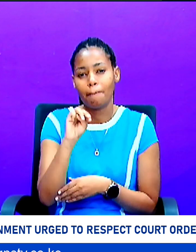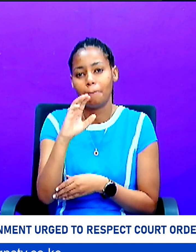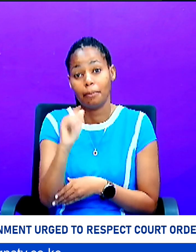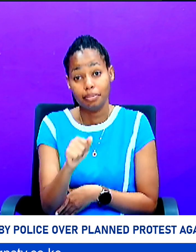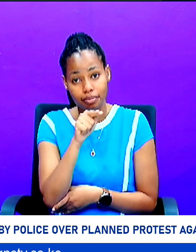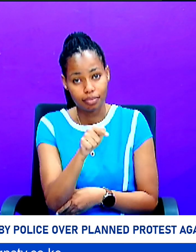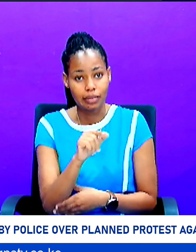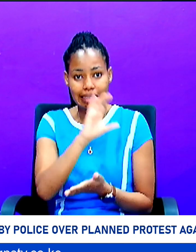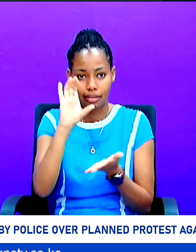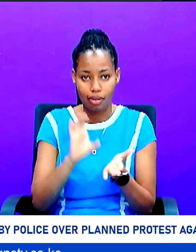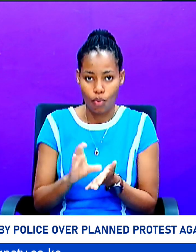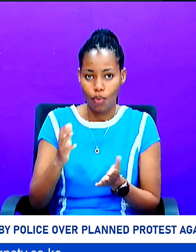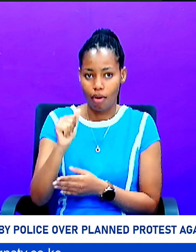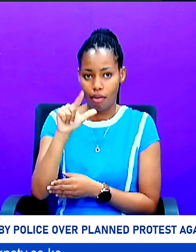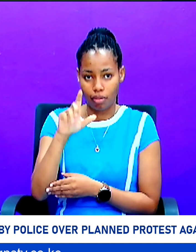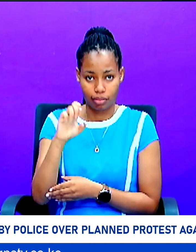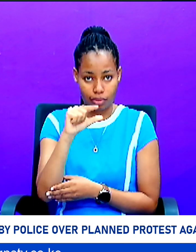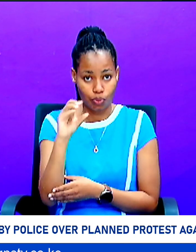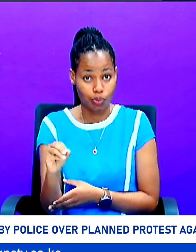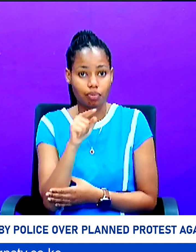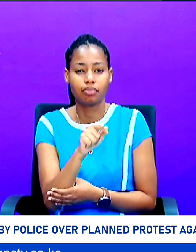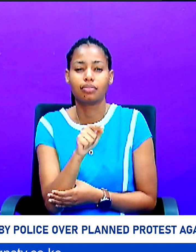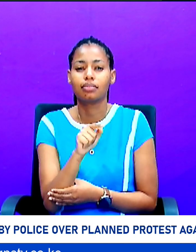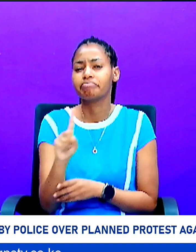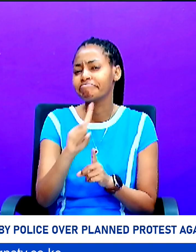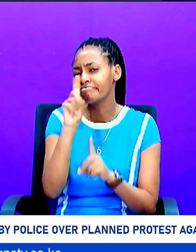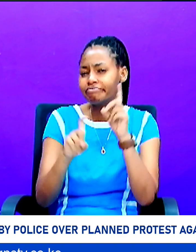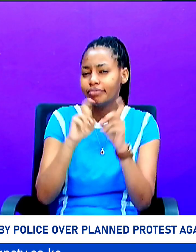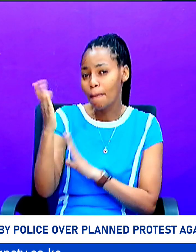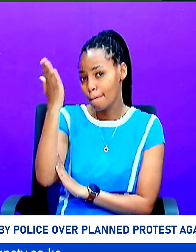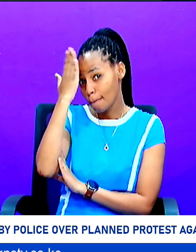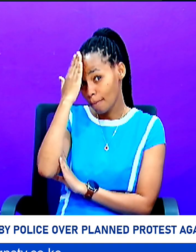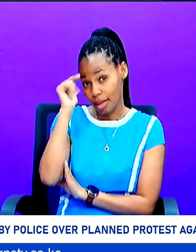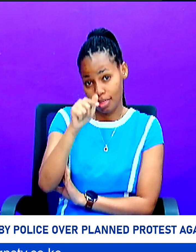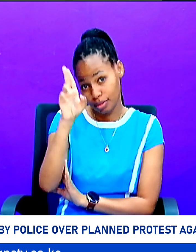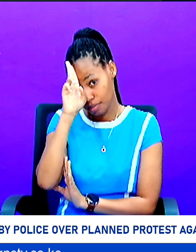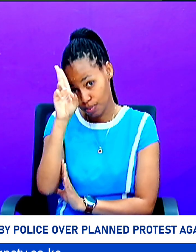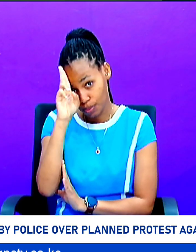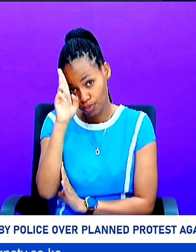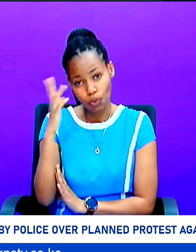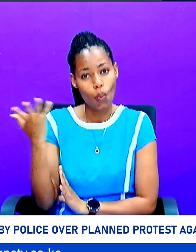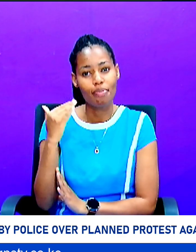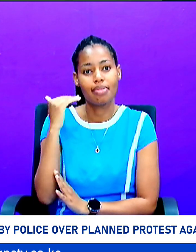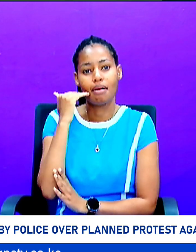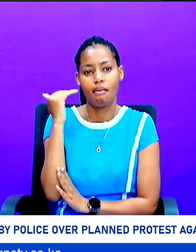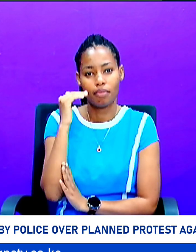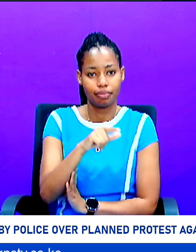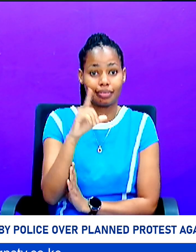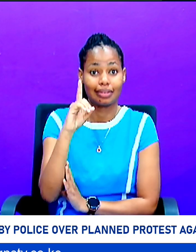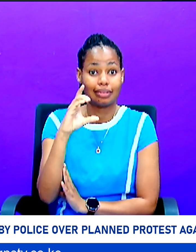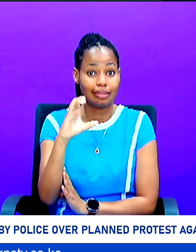David Ababa Ragen, the member of County Assembly MCA for Central Alego